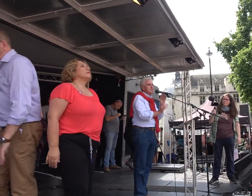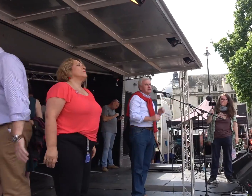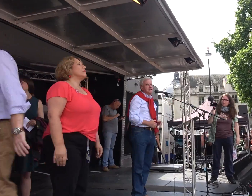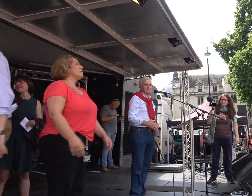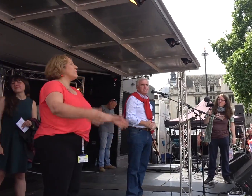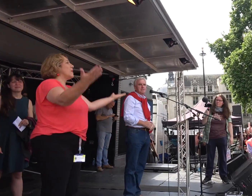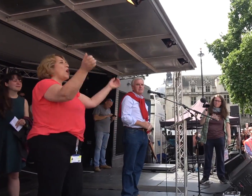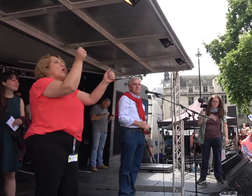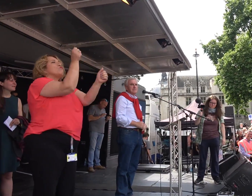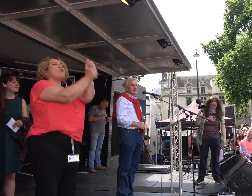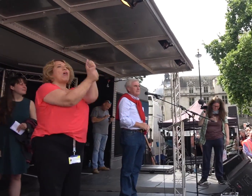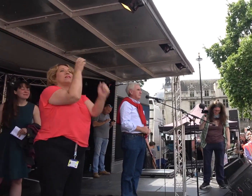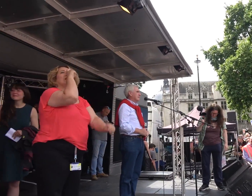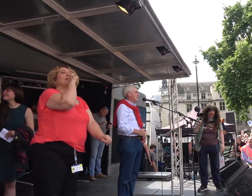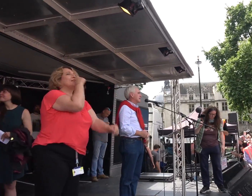Brothers and sisters,